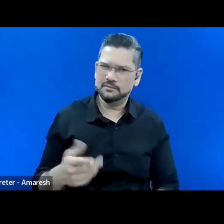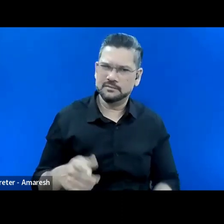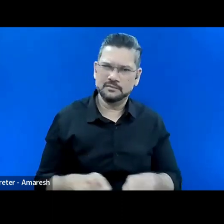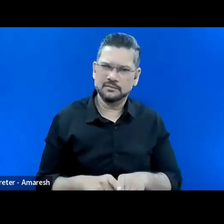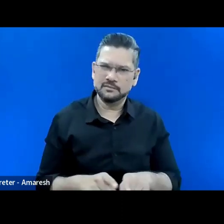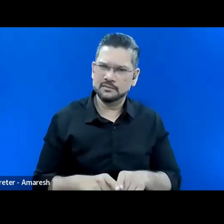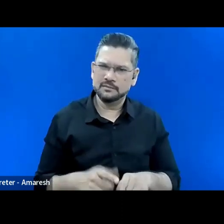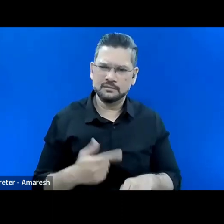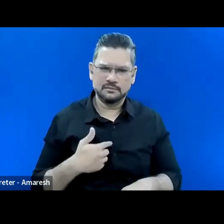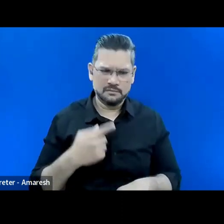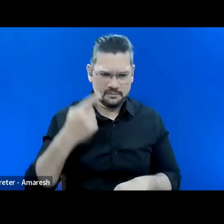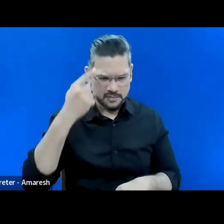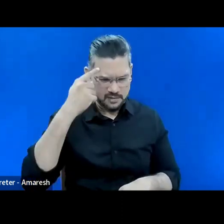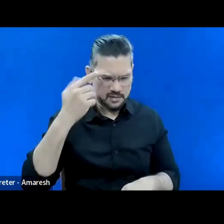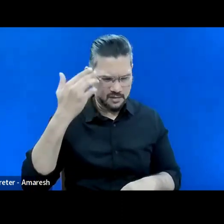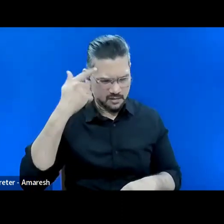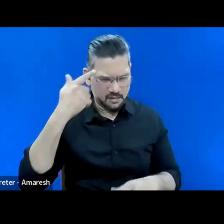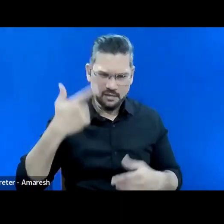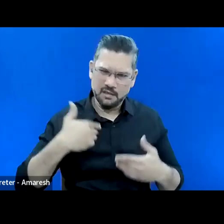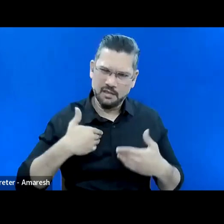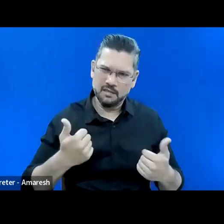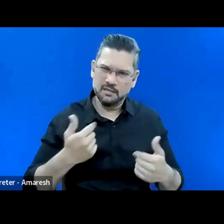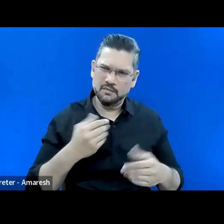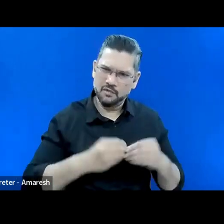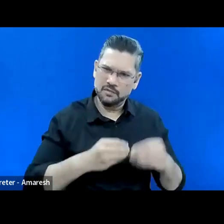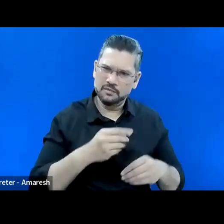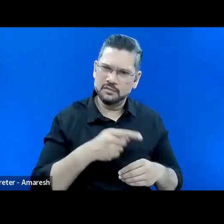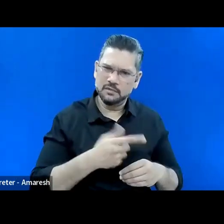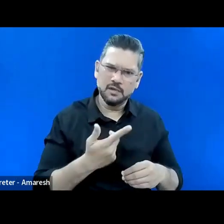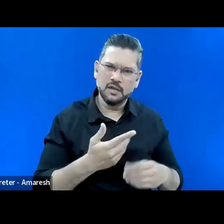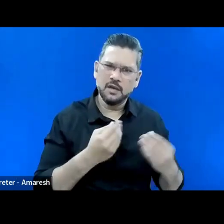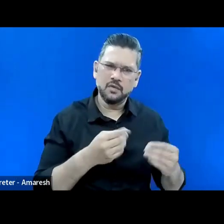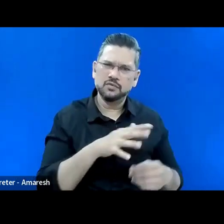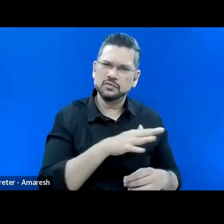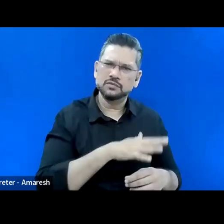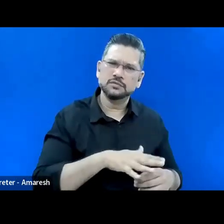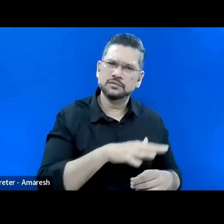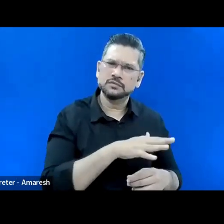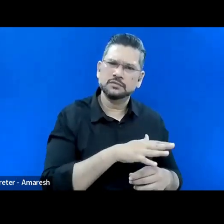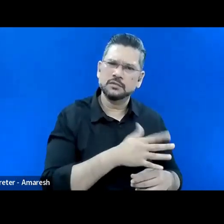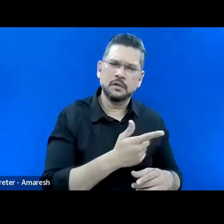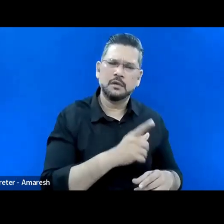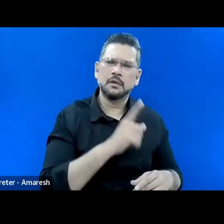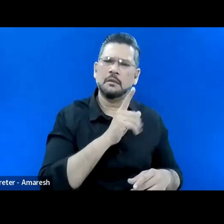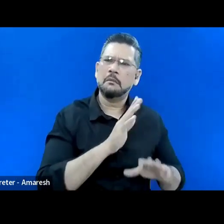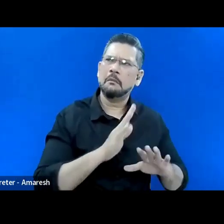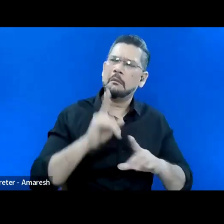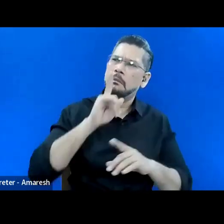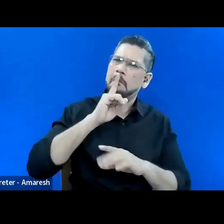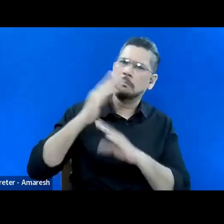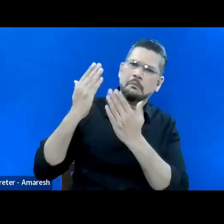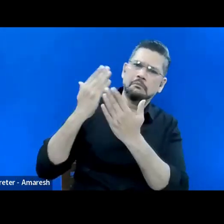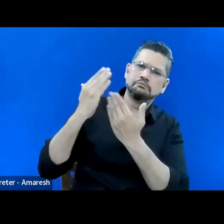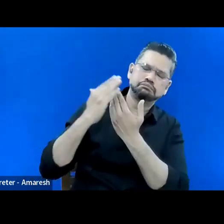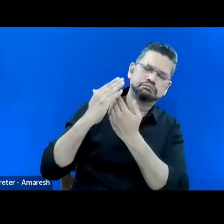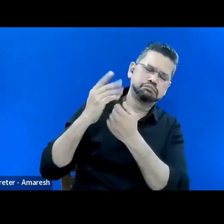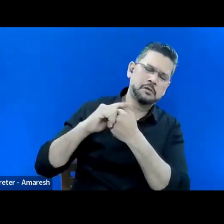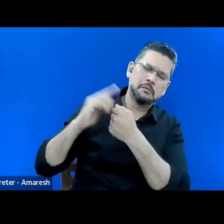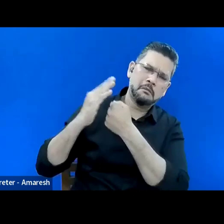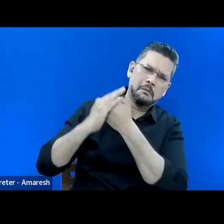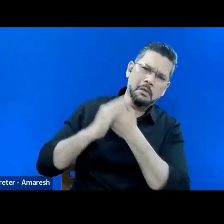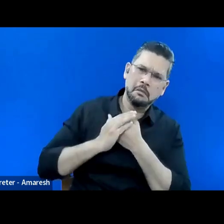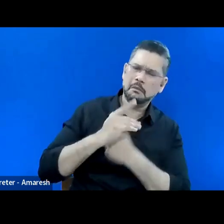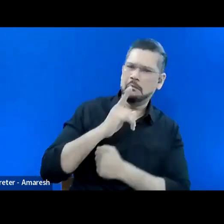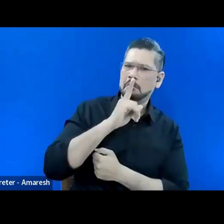to gaslight and manipulate them, to make them question their reality in order to keep them silent. We also see the use of spiritual abuse, where